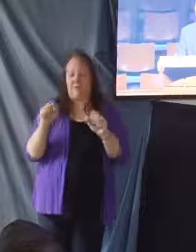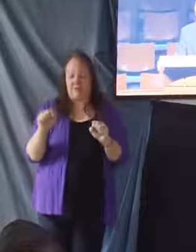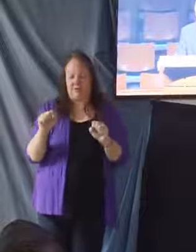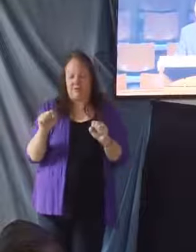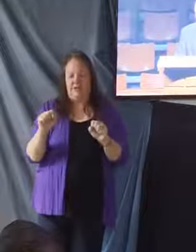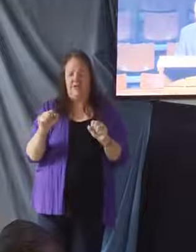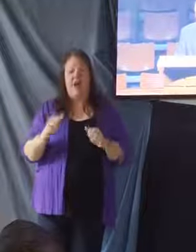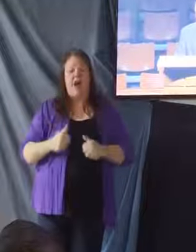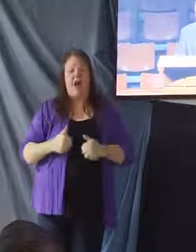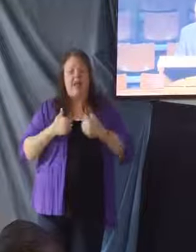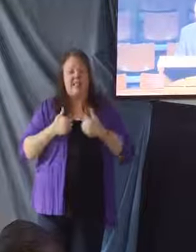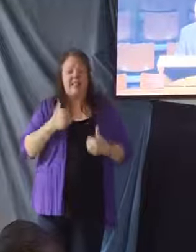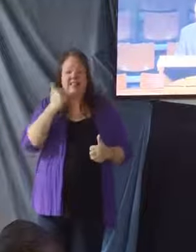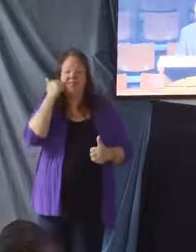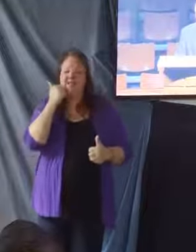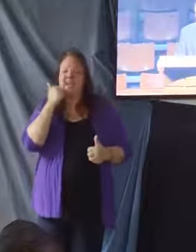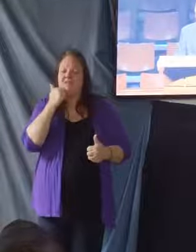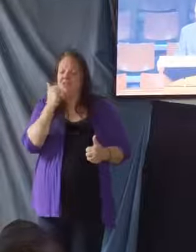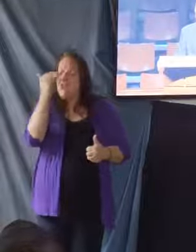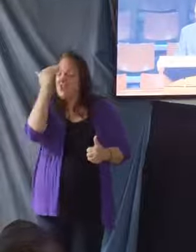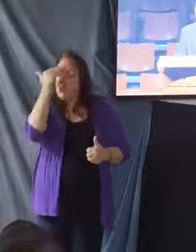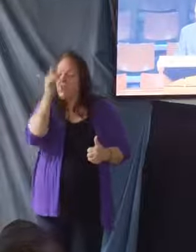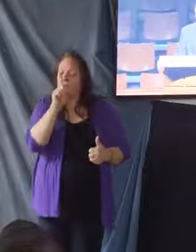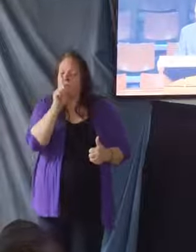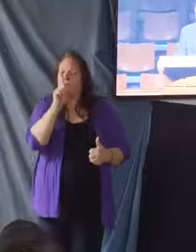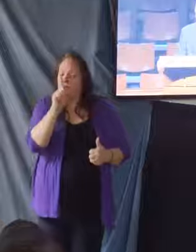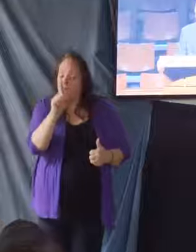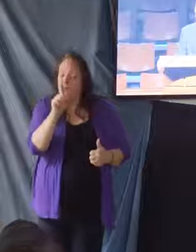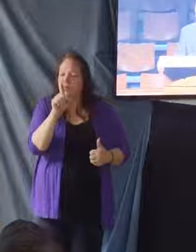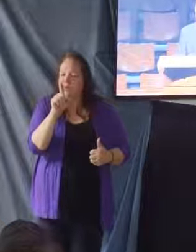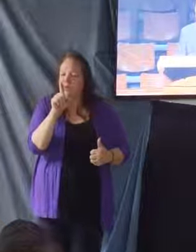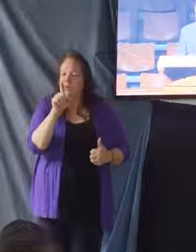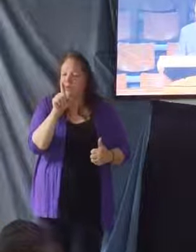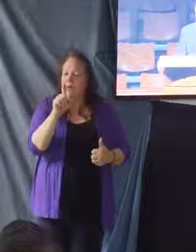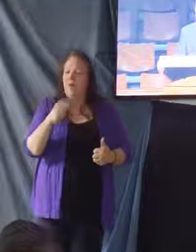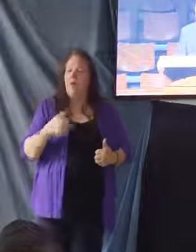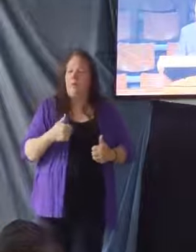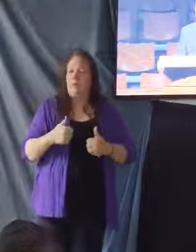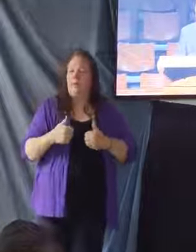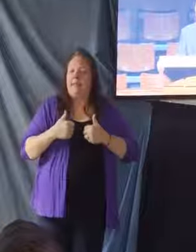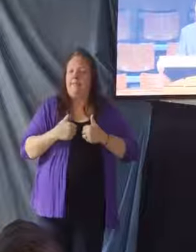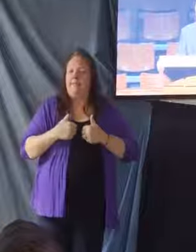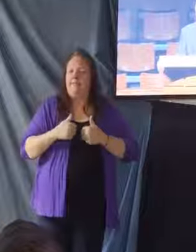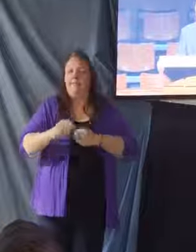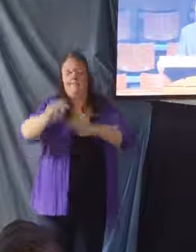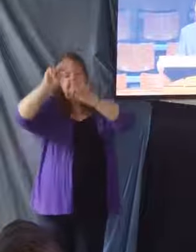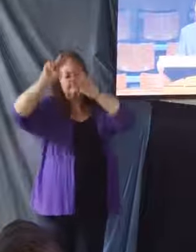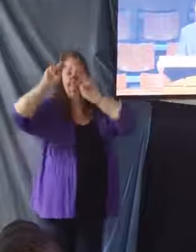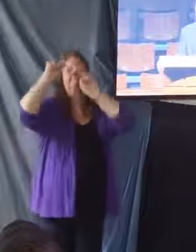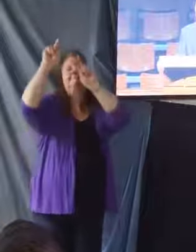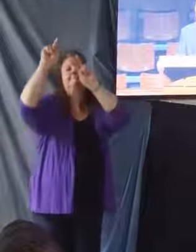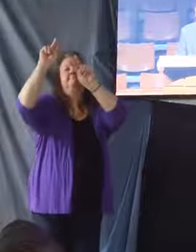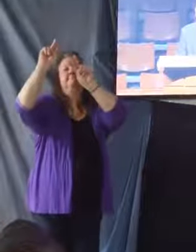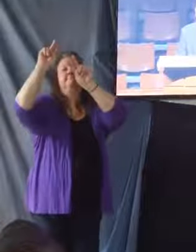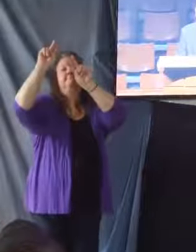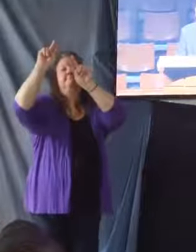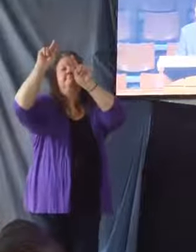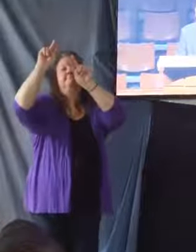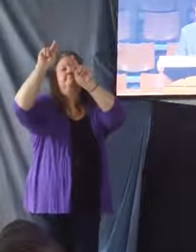We can live every day with confidence and assurance that we live with a fixed hope,